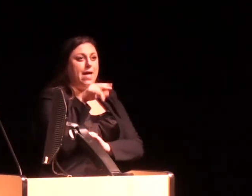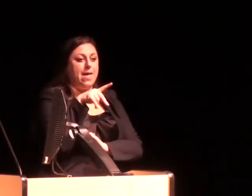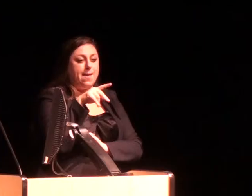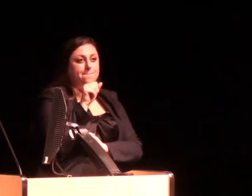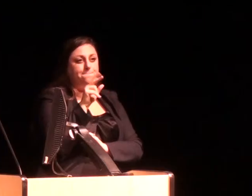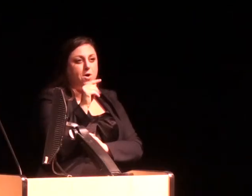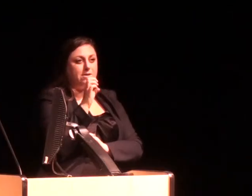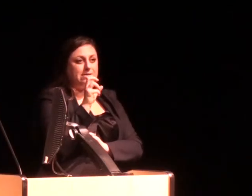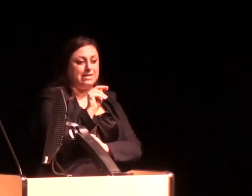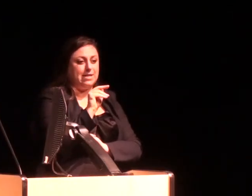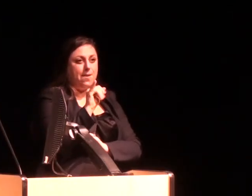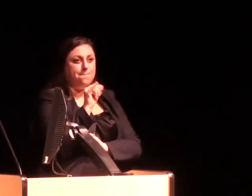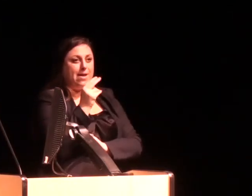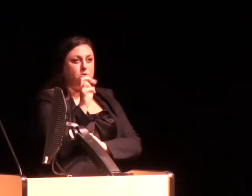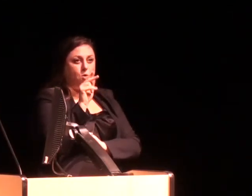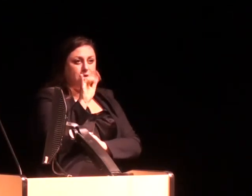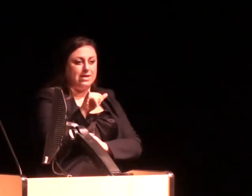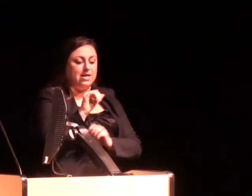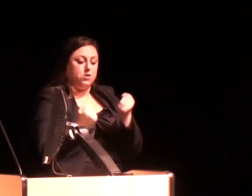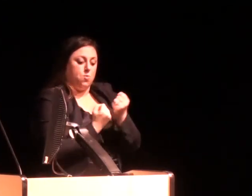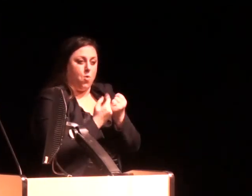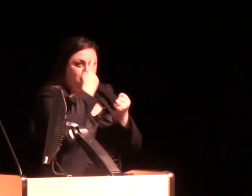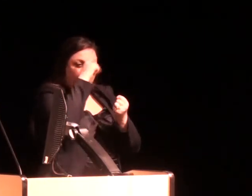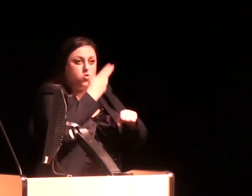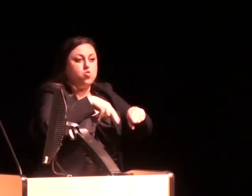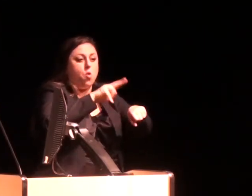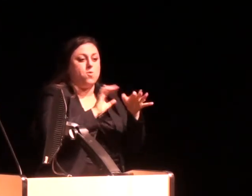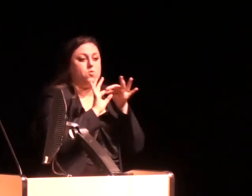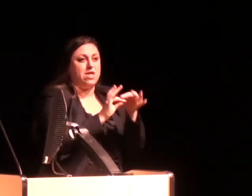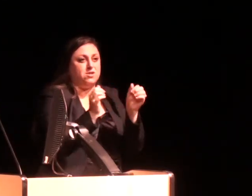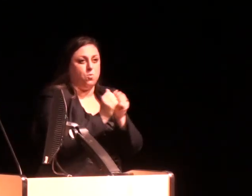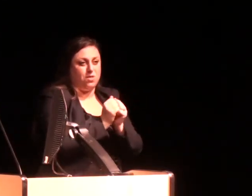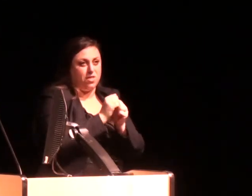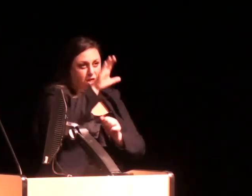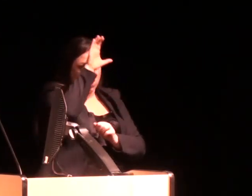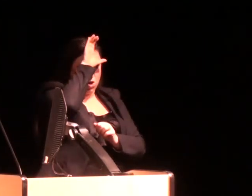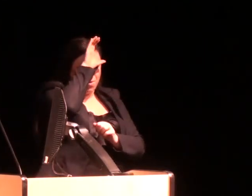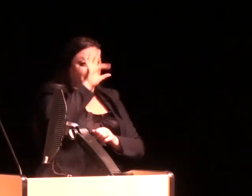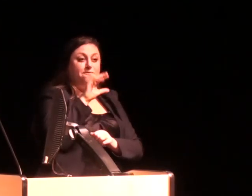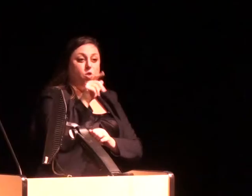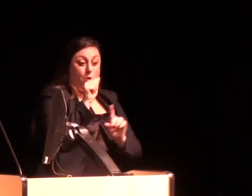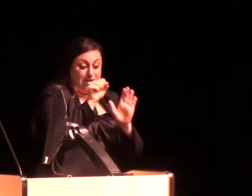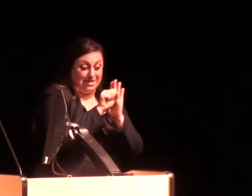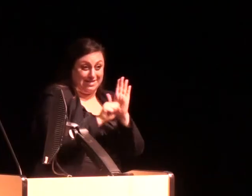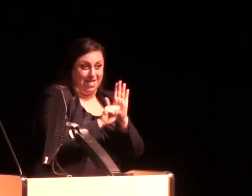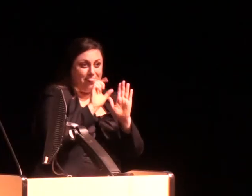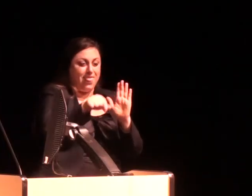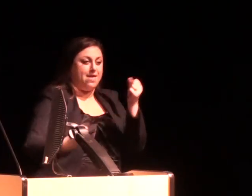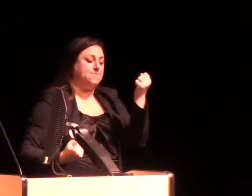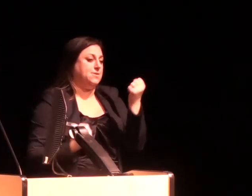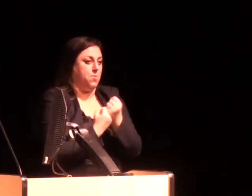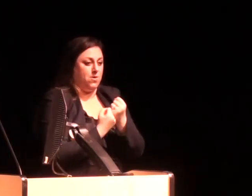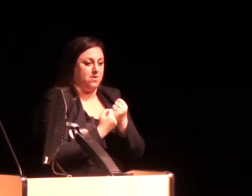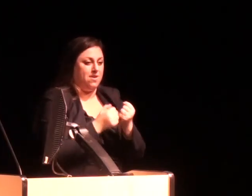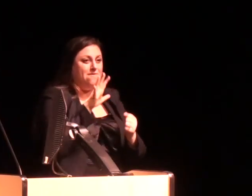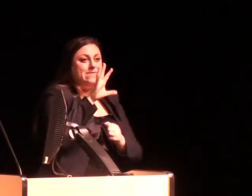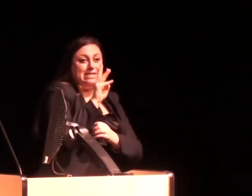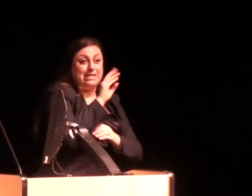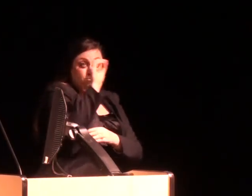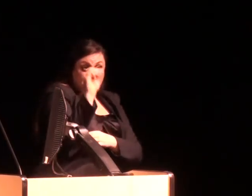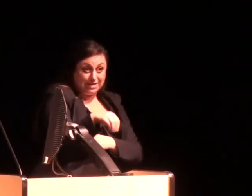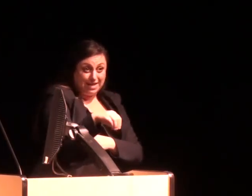majorities support for normalization with Cuba, with Florida leading the nation in support. So 56% of Americans and